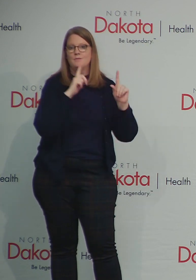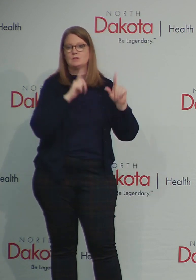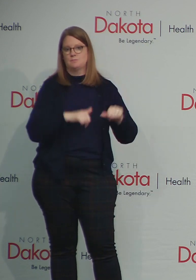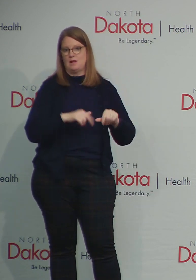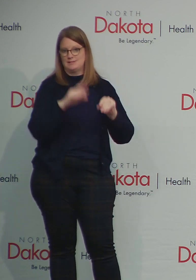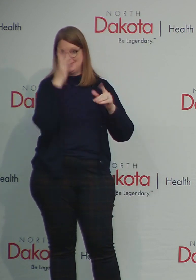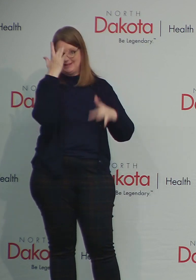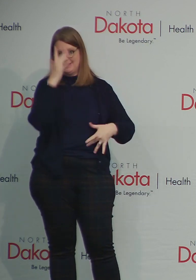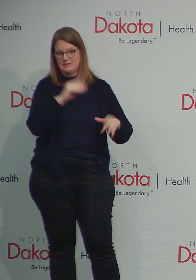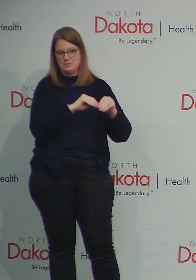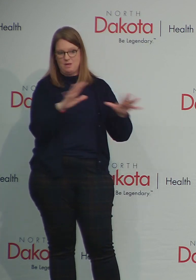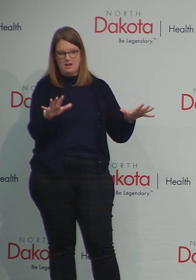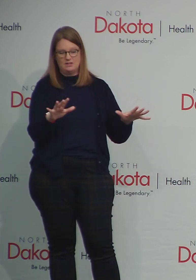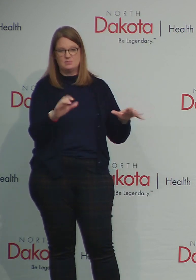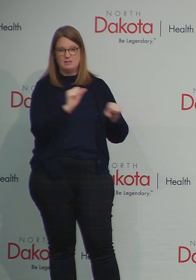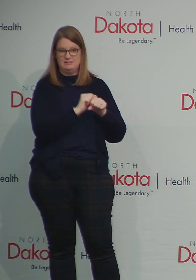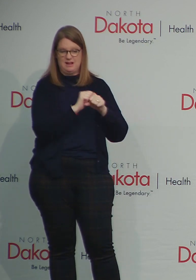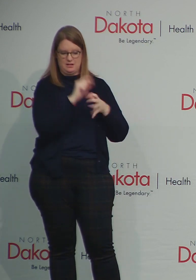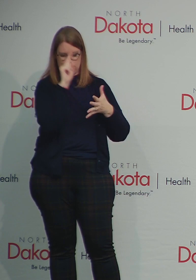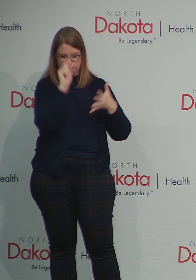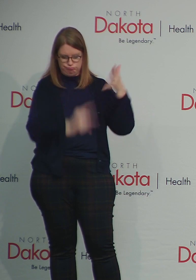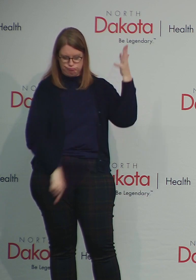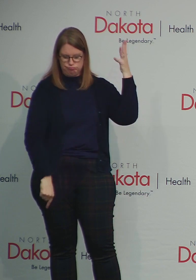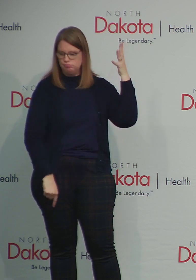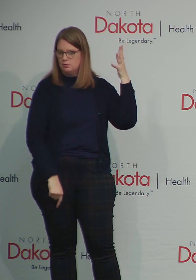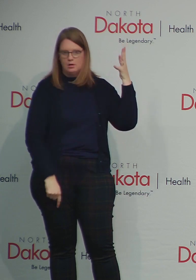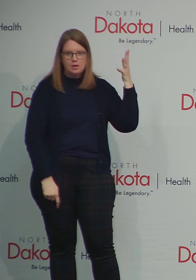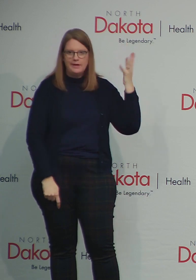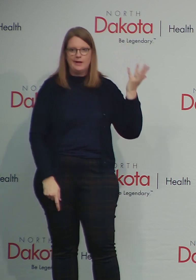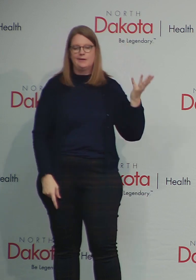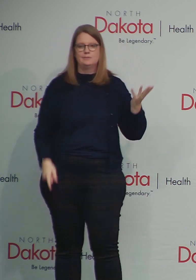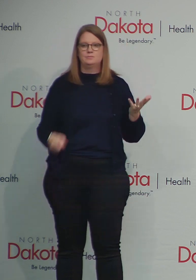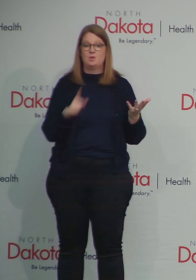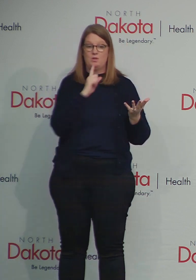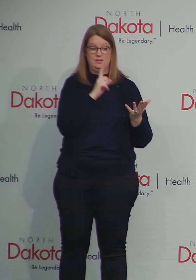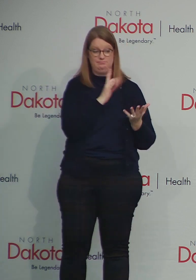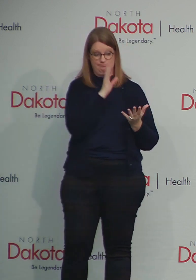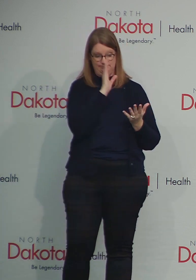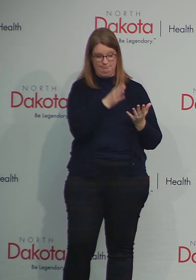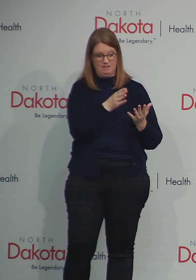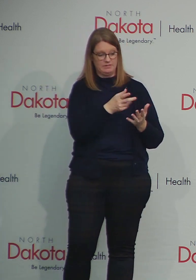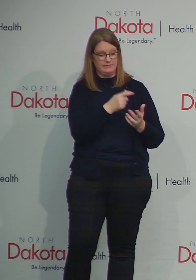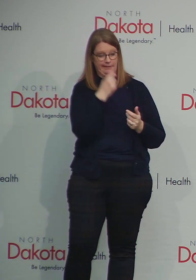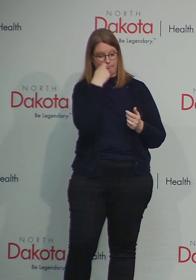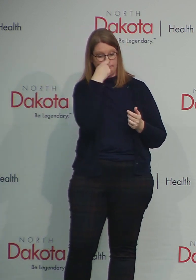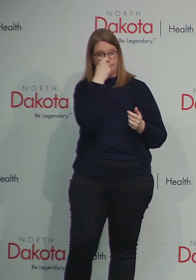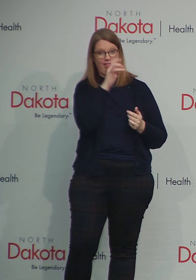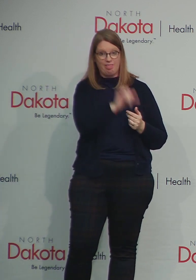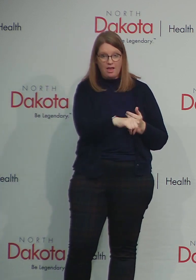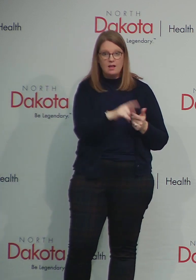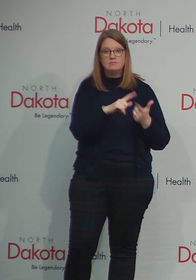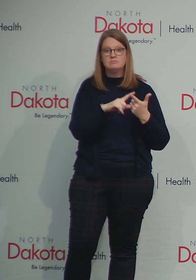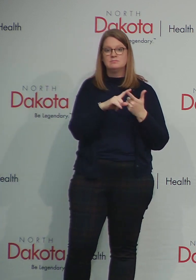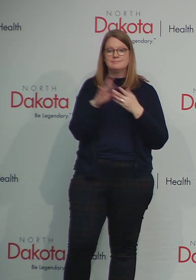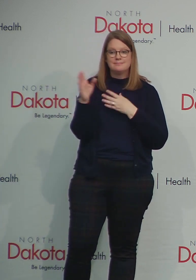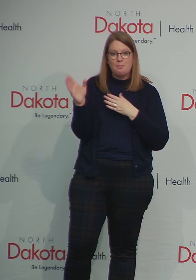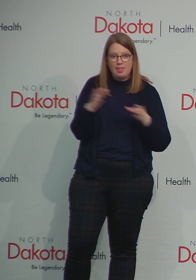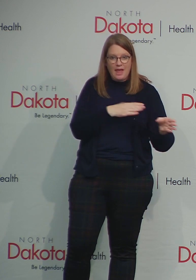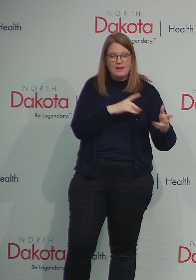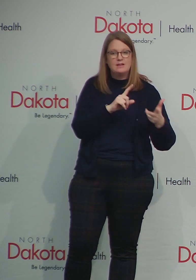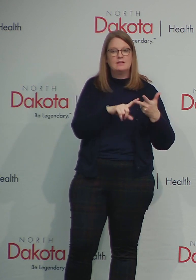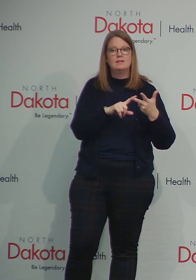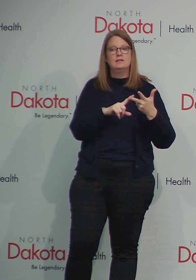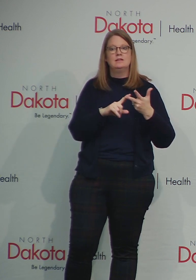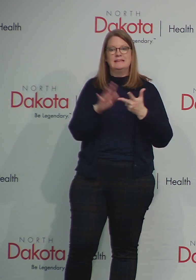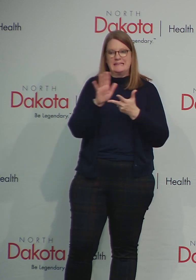pandemic with a myriad of tasks. These include everything from directly administering COVID-19 tests, strategic response planning. They've